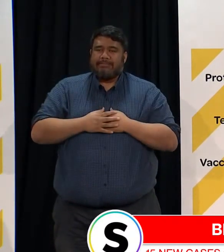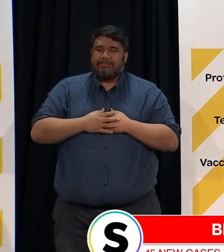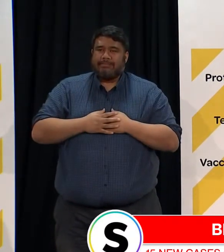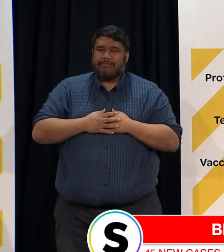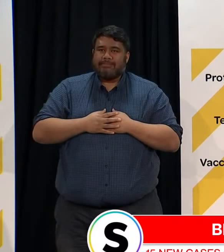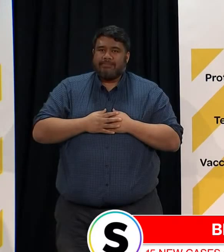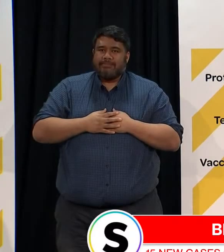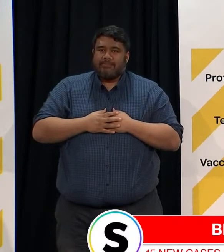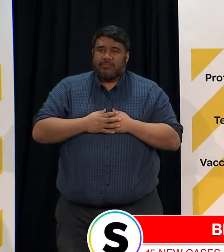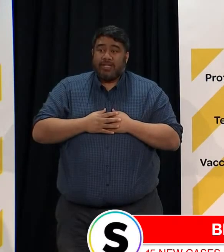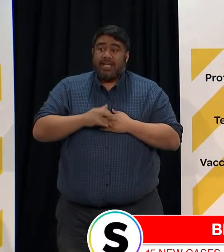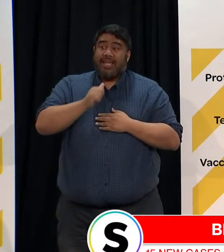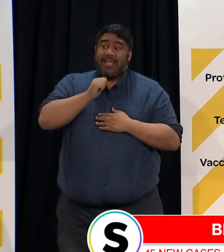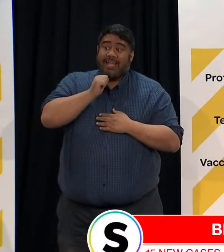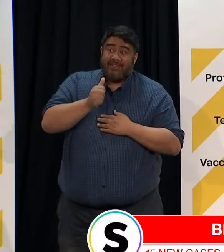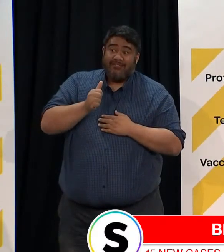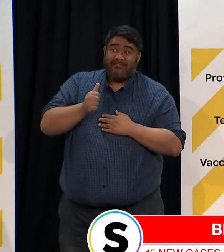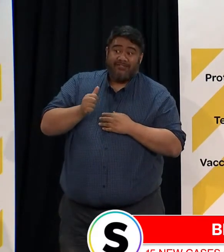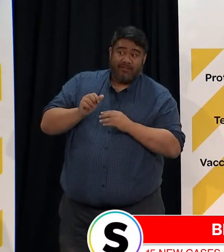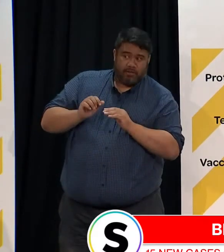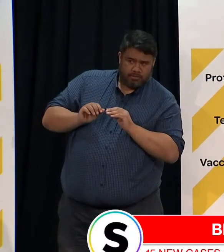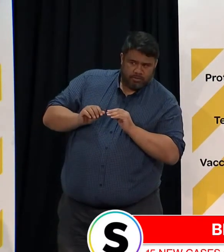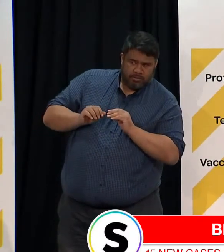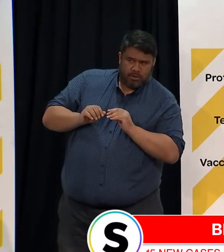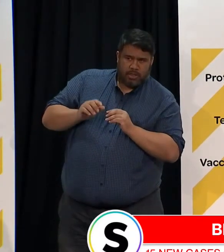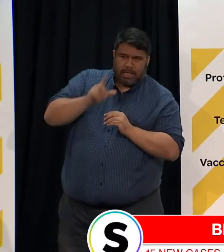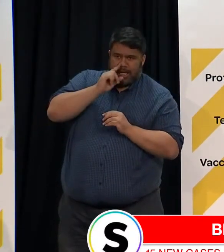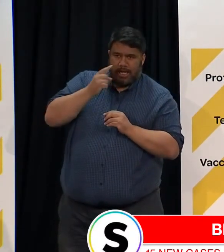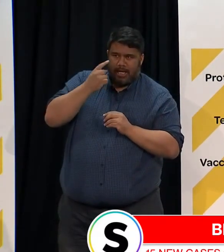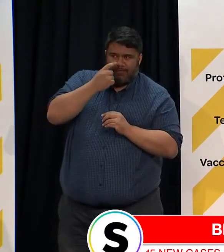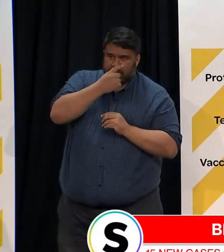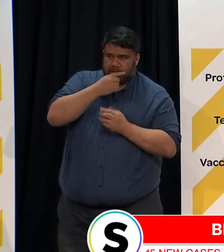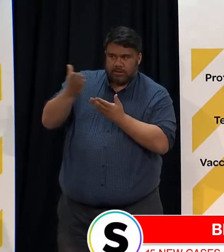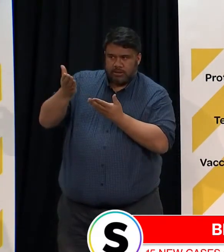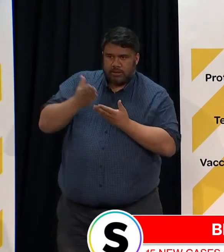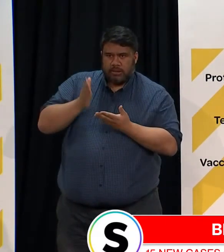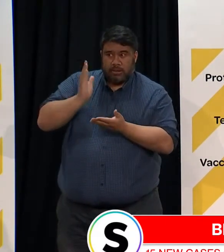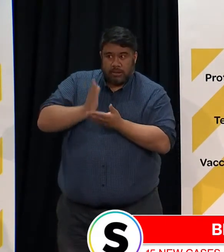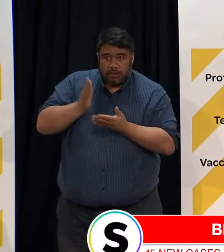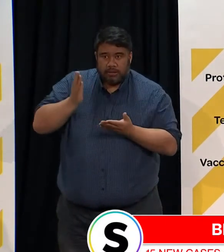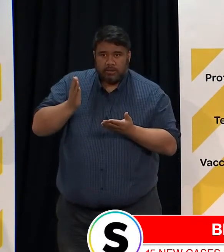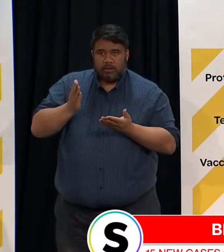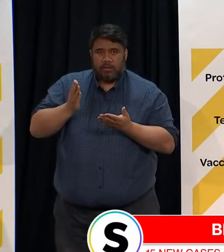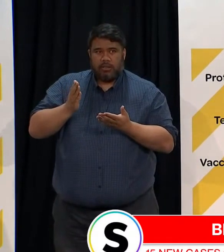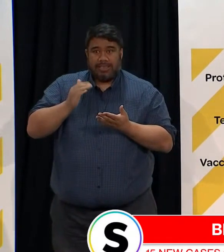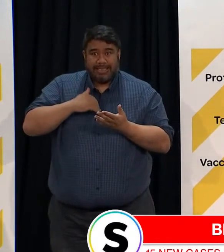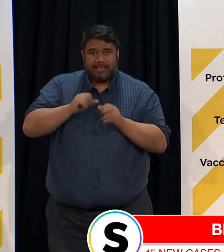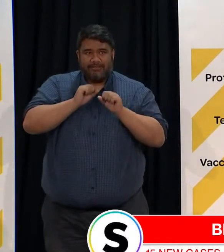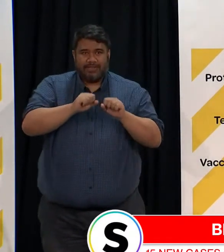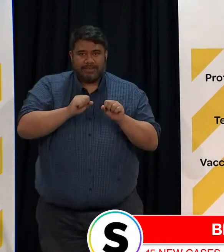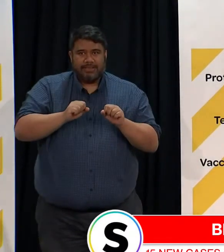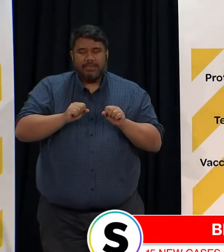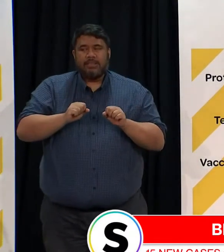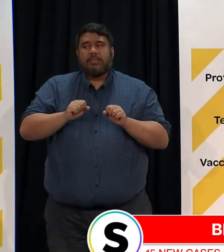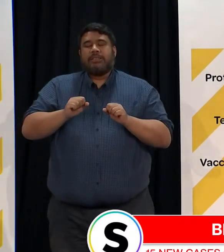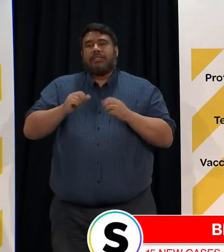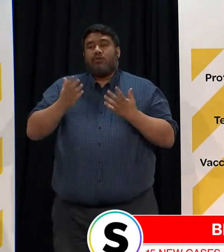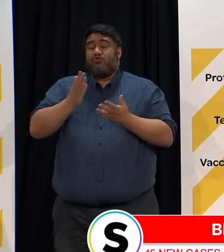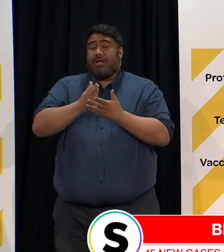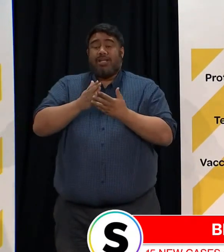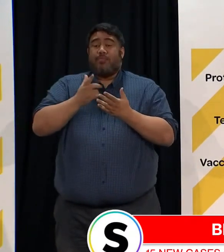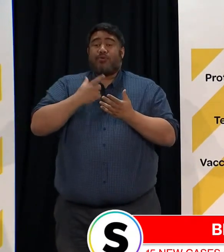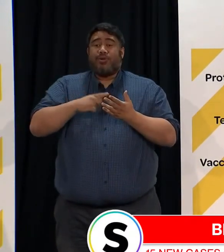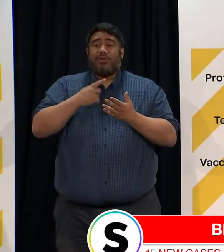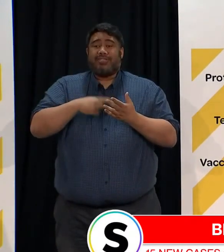very clear reason, visitors are not allowed. And partly that's just about the challenge of operating the whole facility under an alert